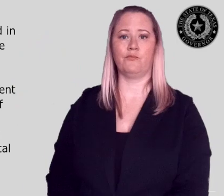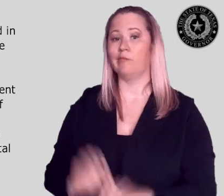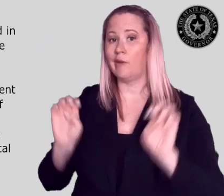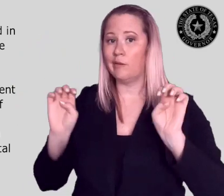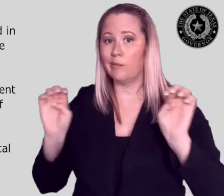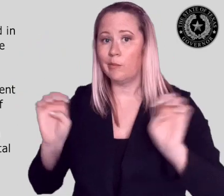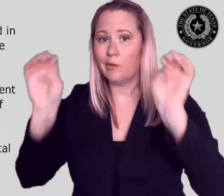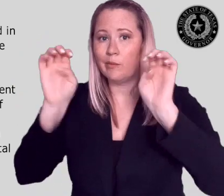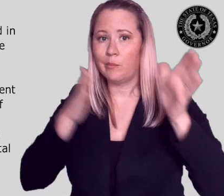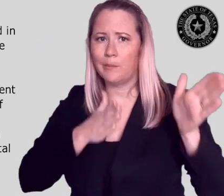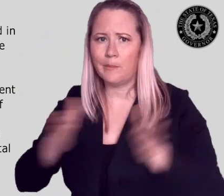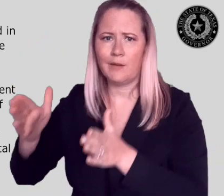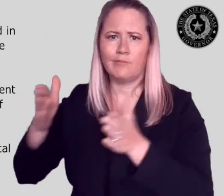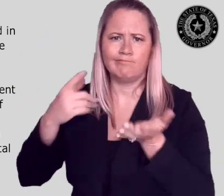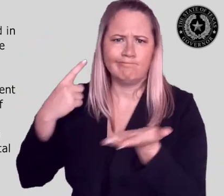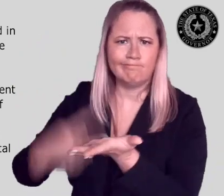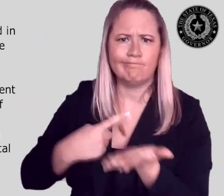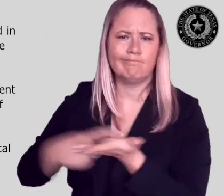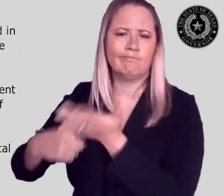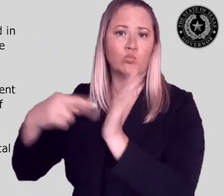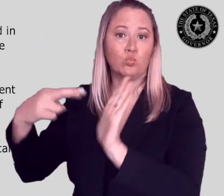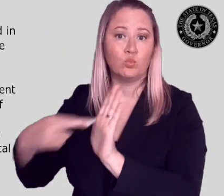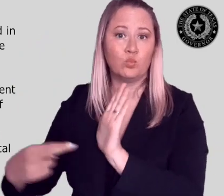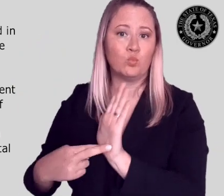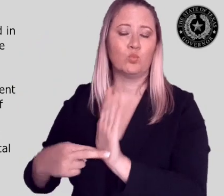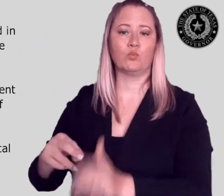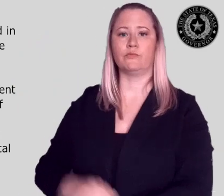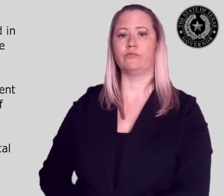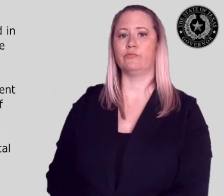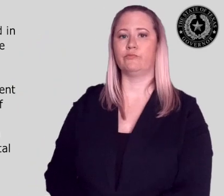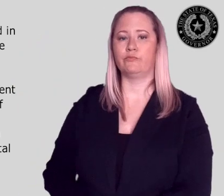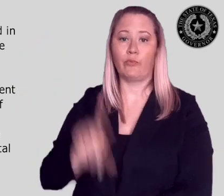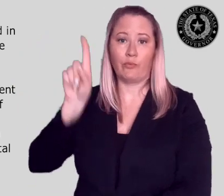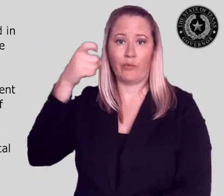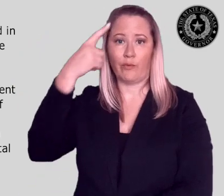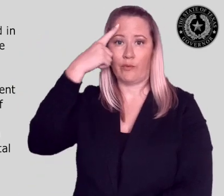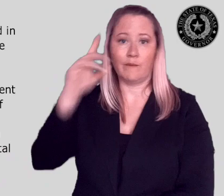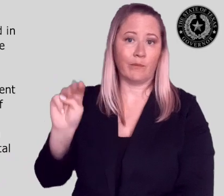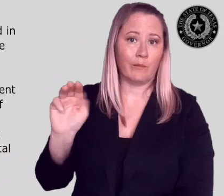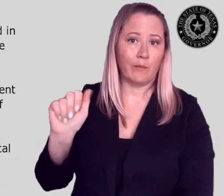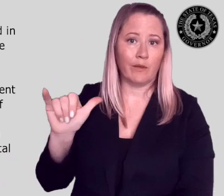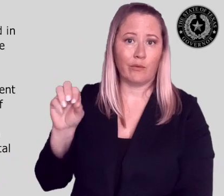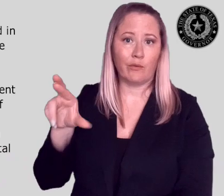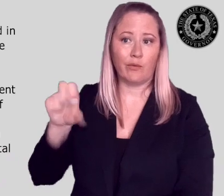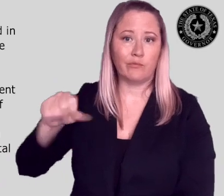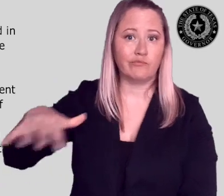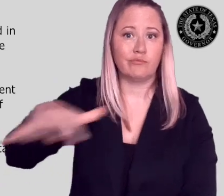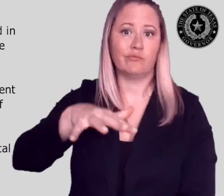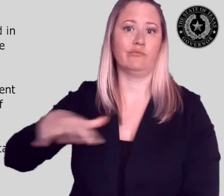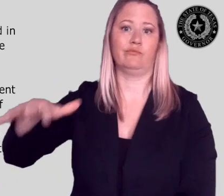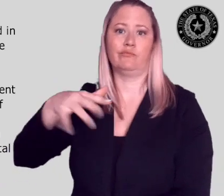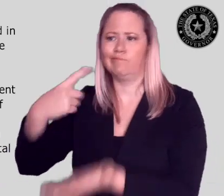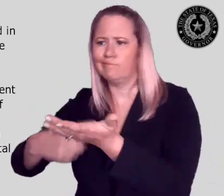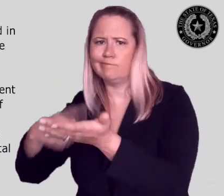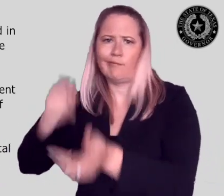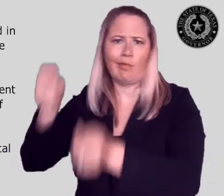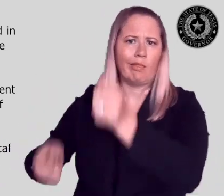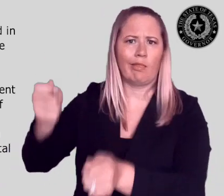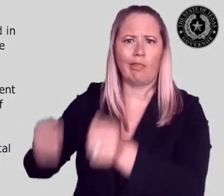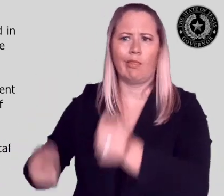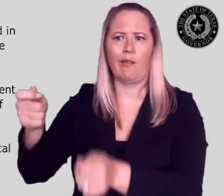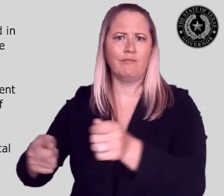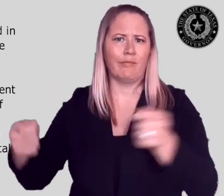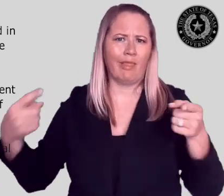418.173 of the Texas Government Code and the state's emergency management plan, the imposition of any conflicting or